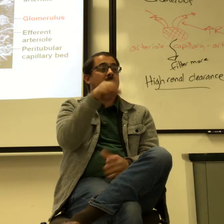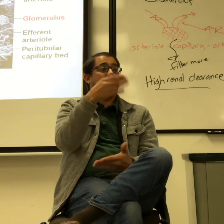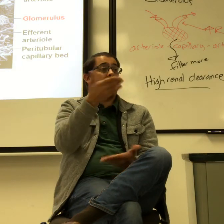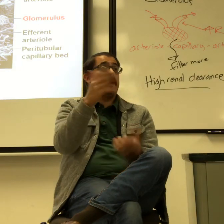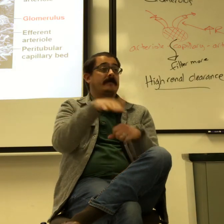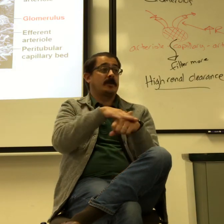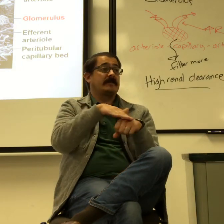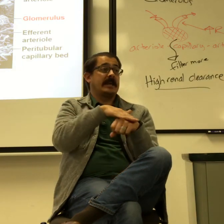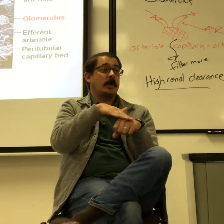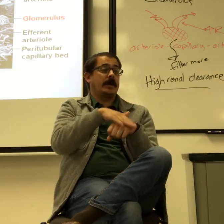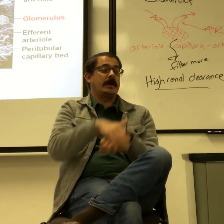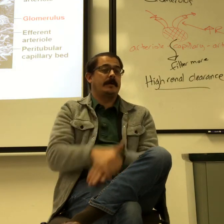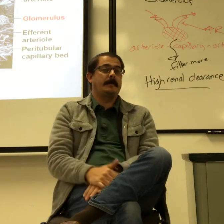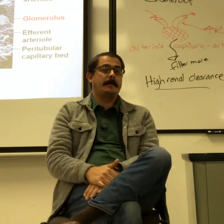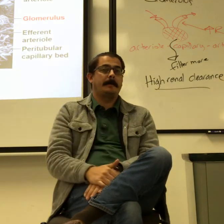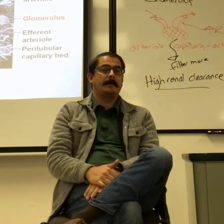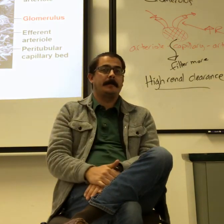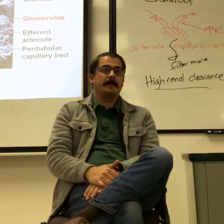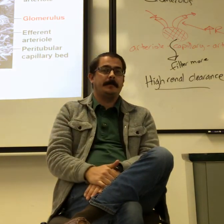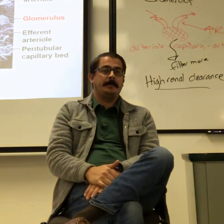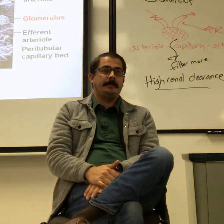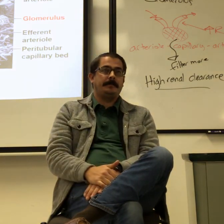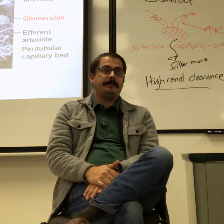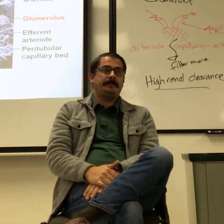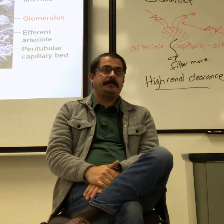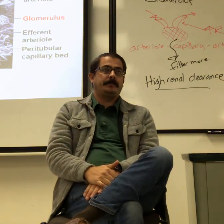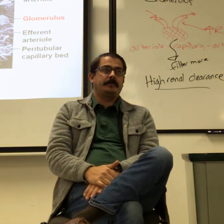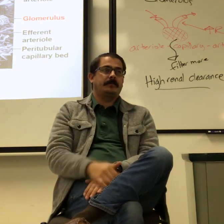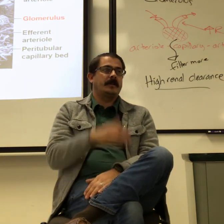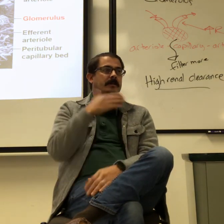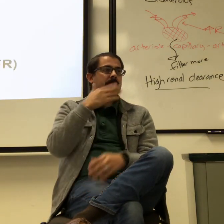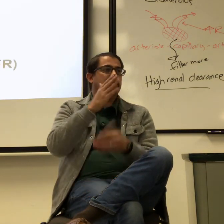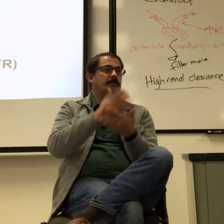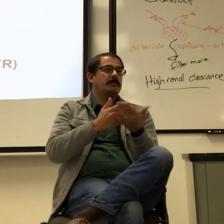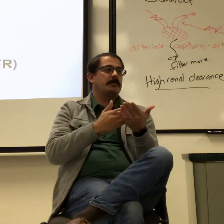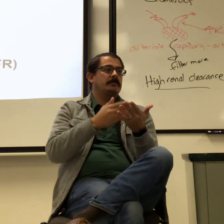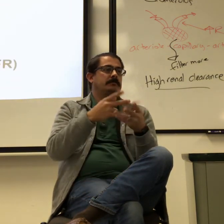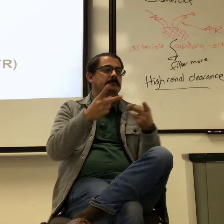surface area. Now this is a good place to stop.